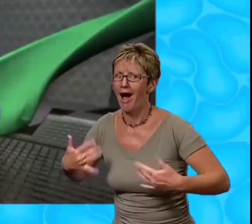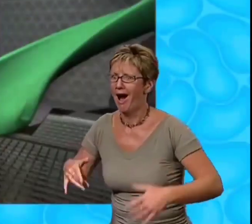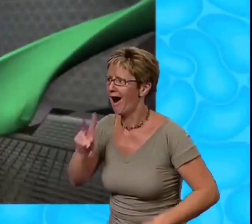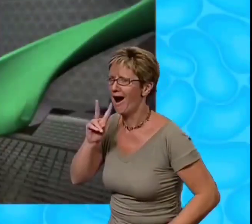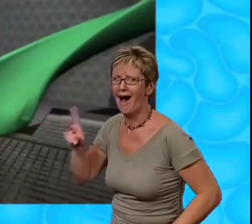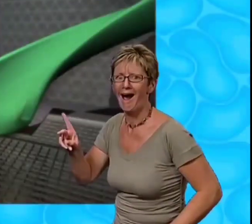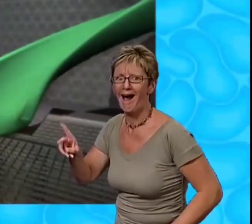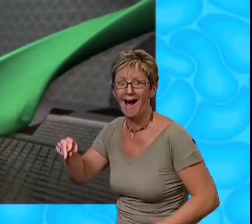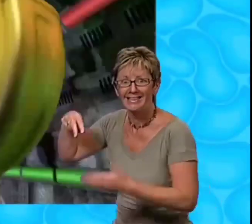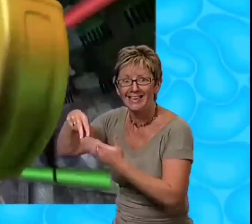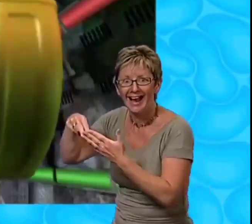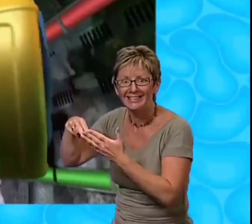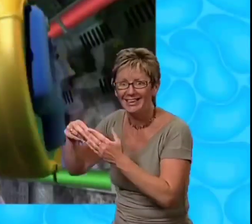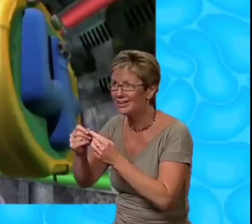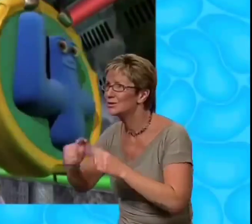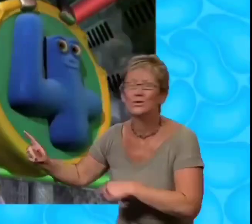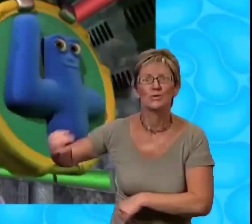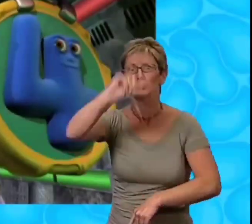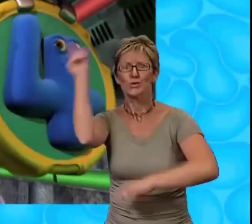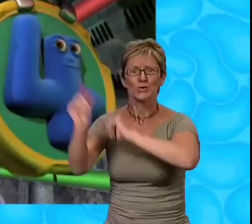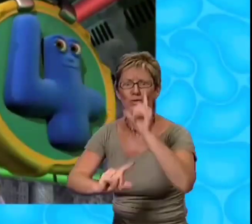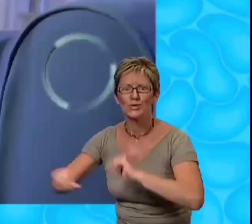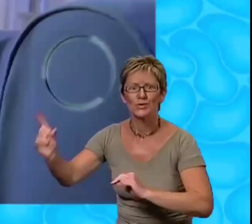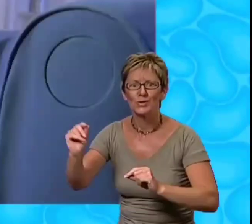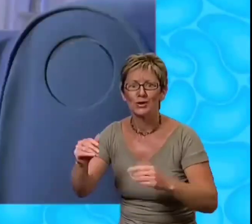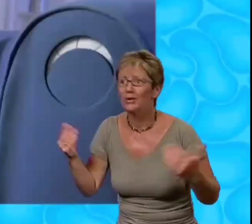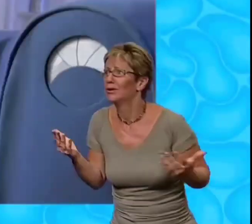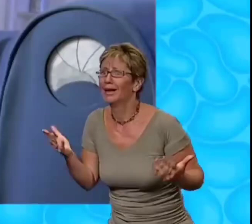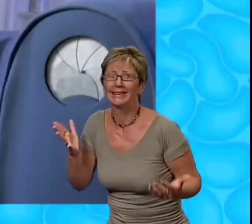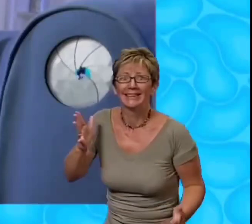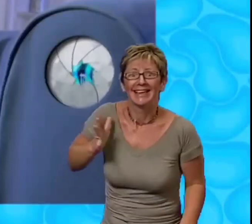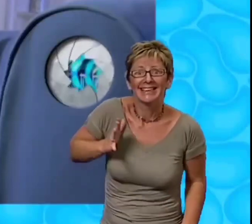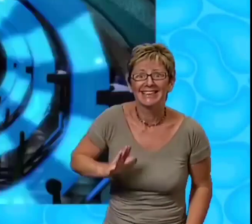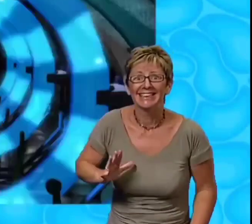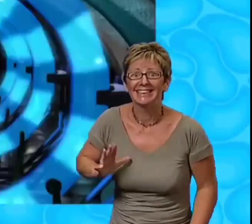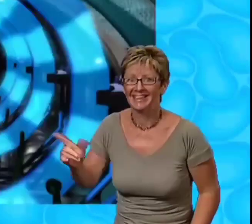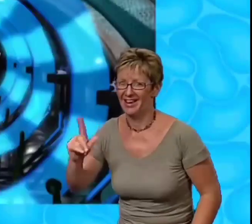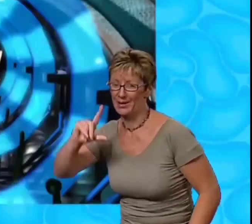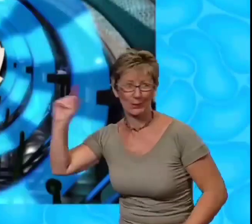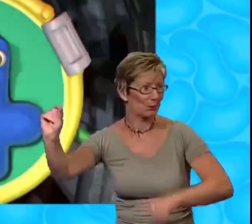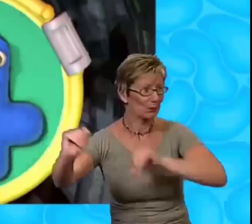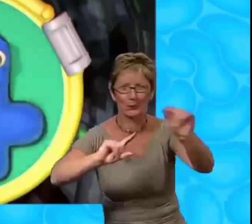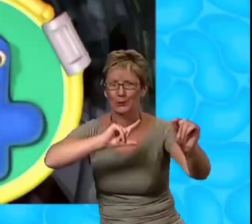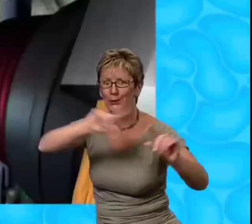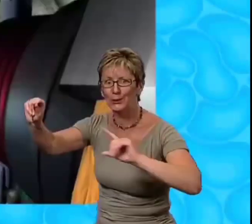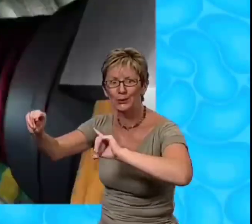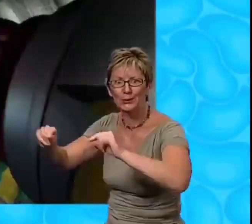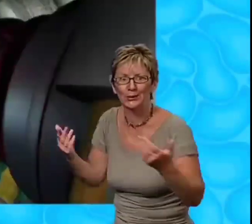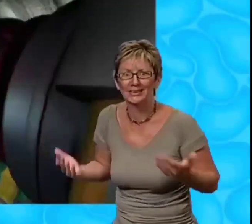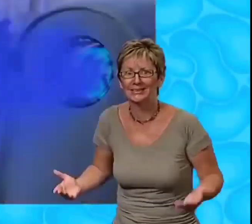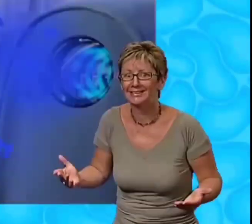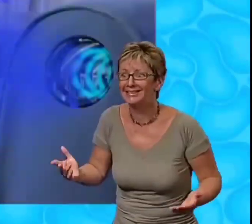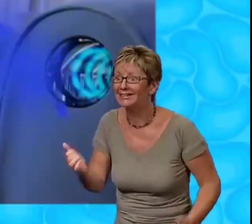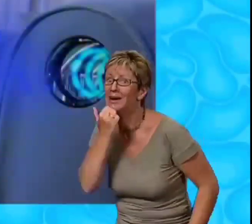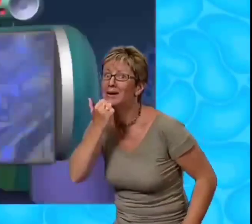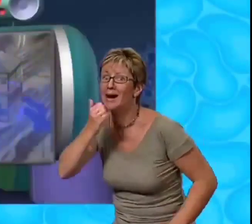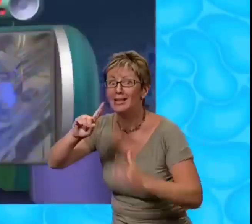zoom. To wherever they are needed, they are speeding up today. The numberjacks are on their way.